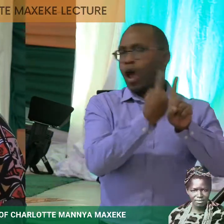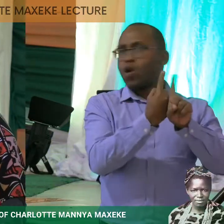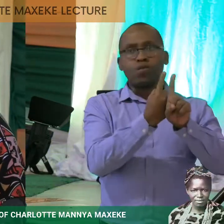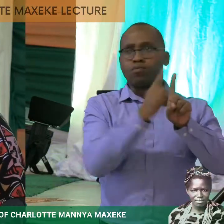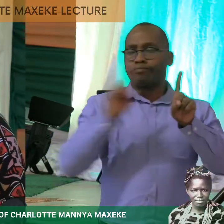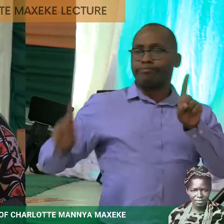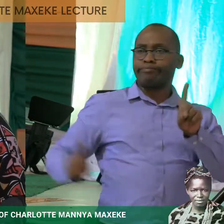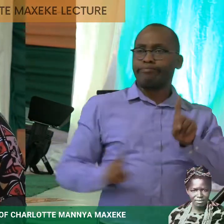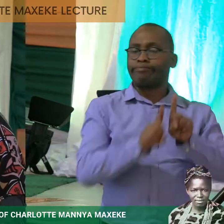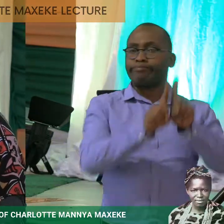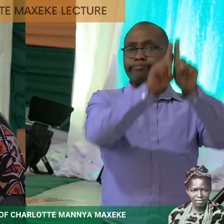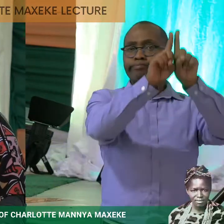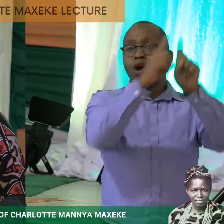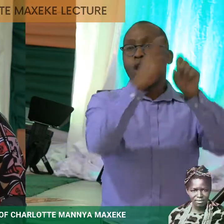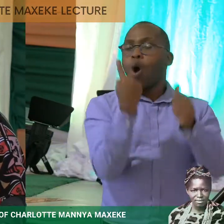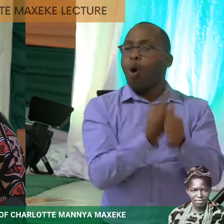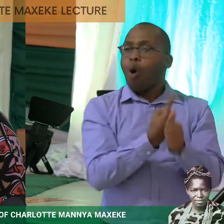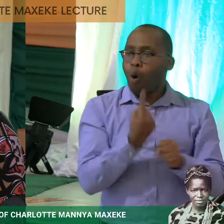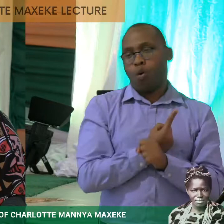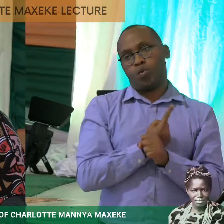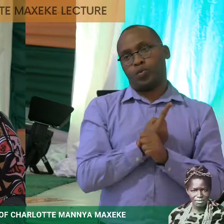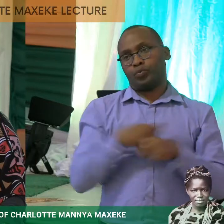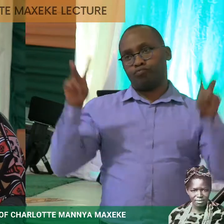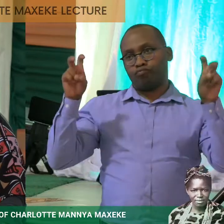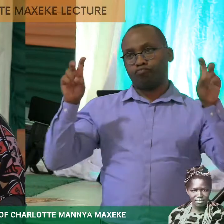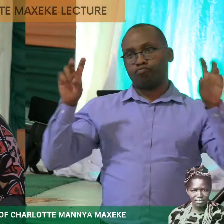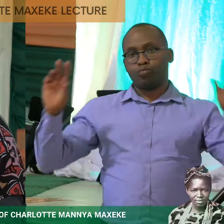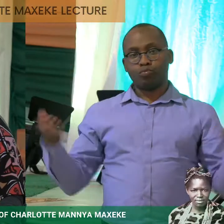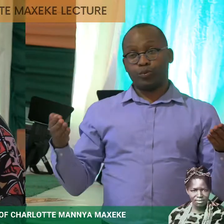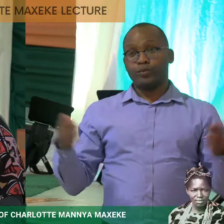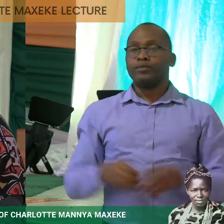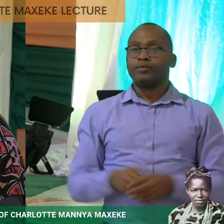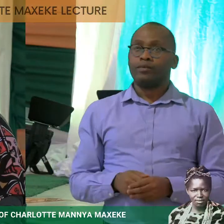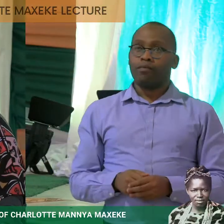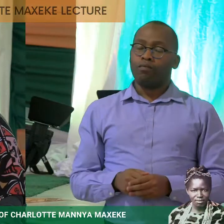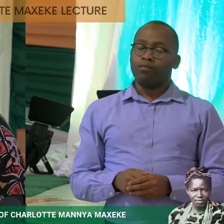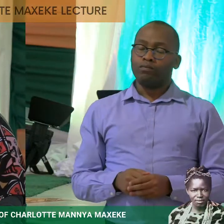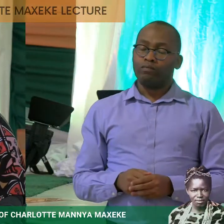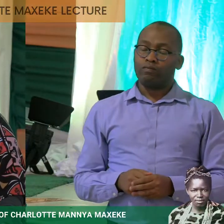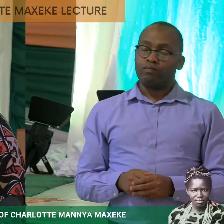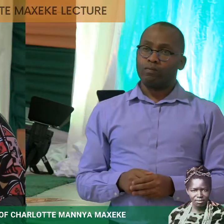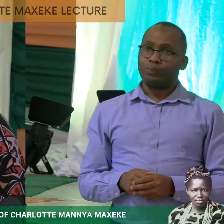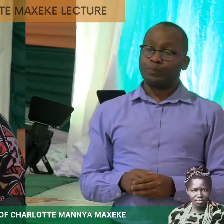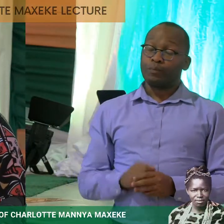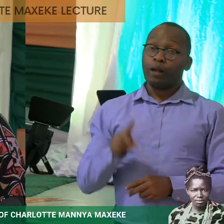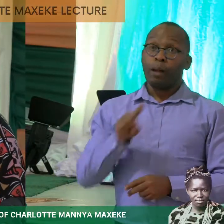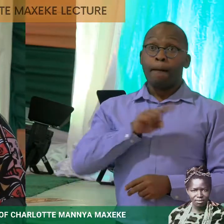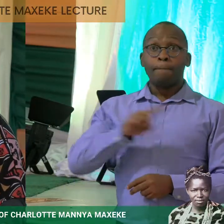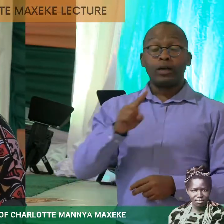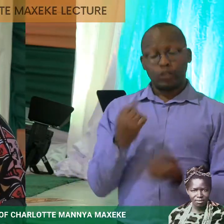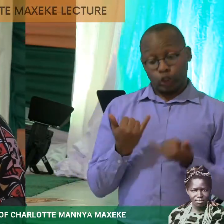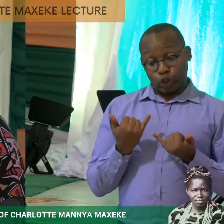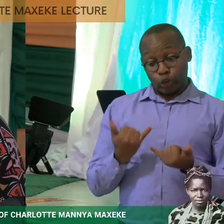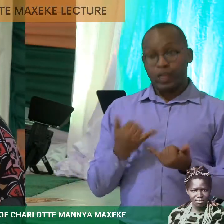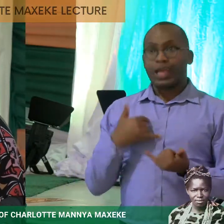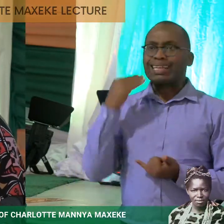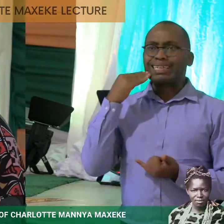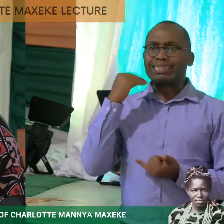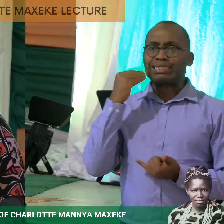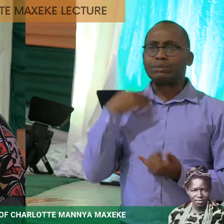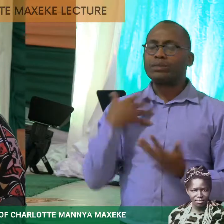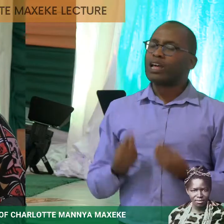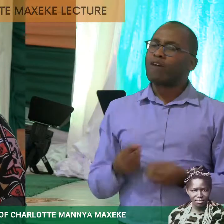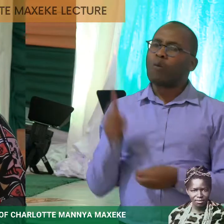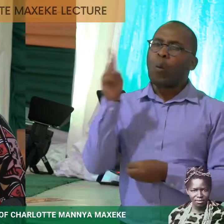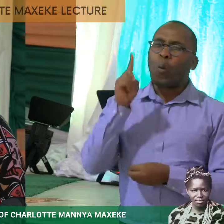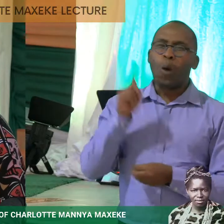quote. Given the moral and ethical decay we continue to experience with